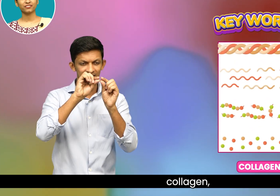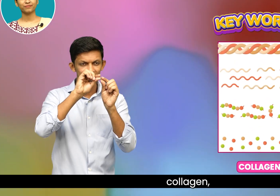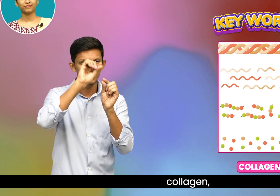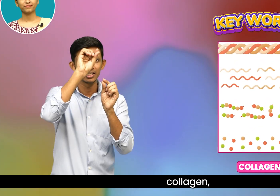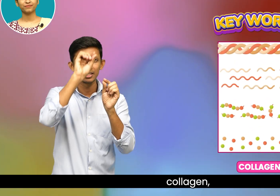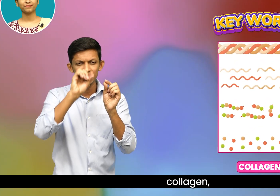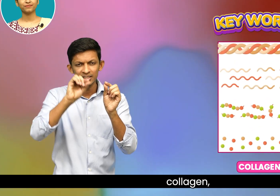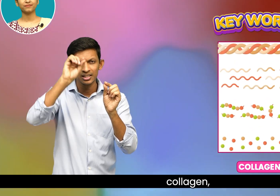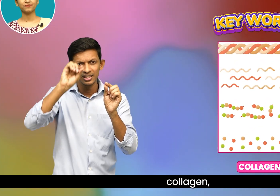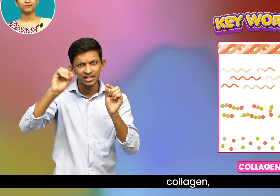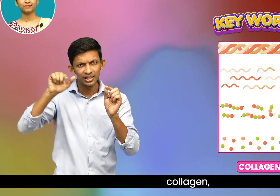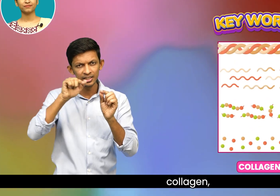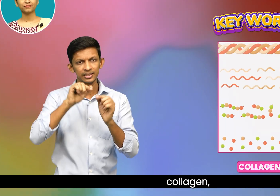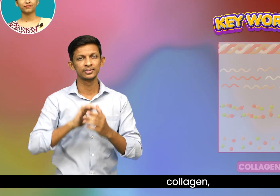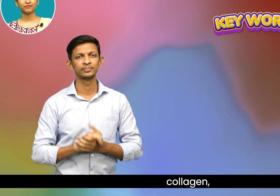collagen,